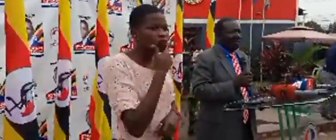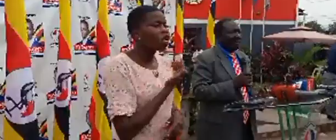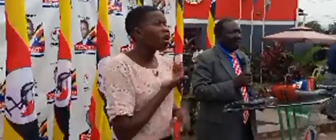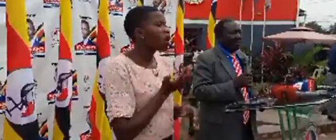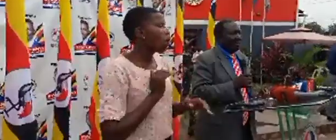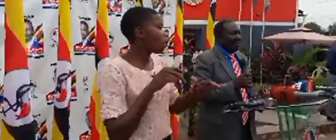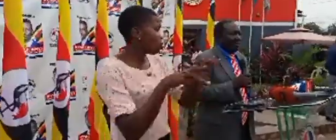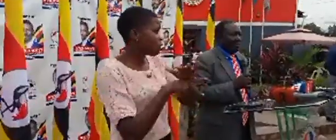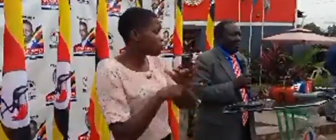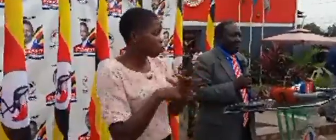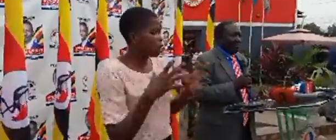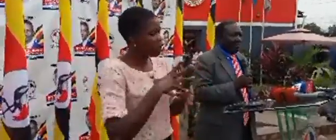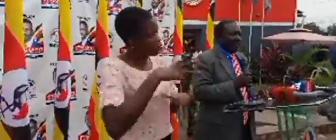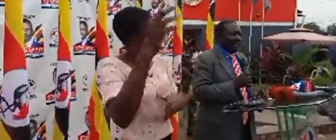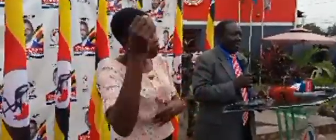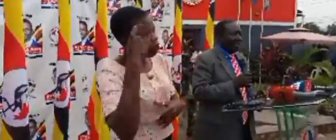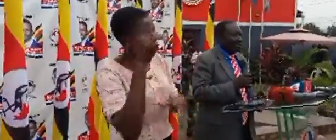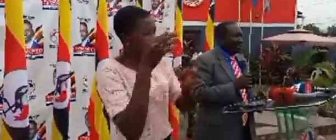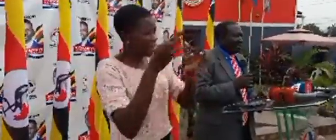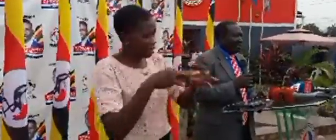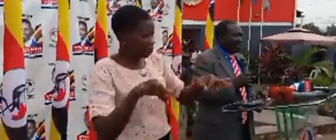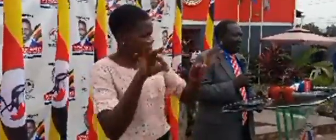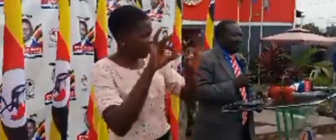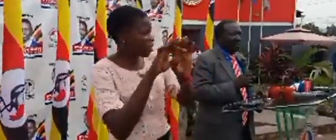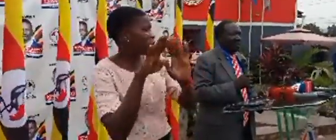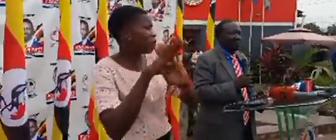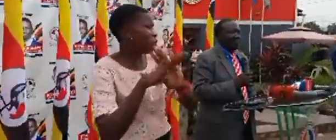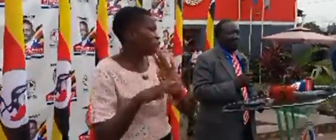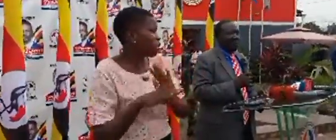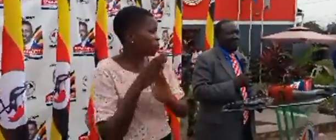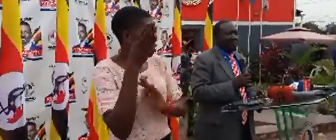away on a very important visit,